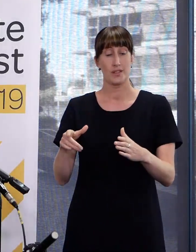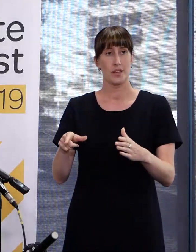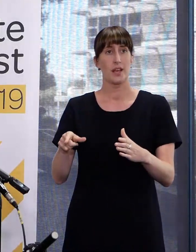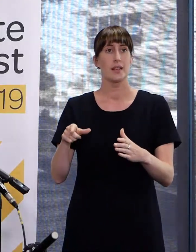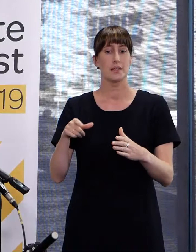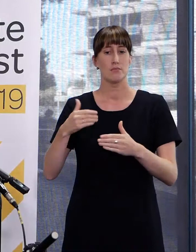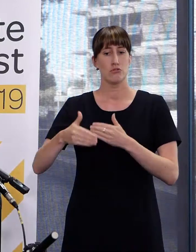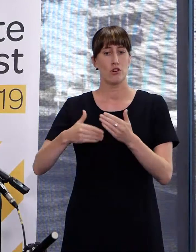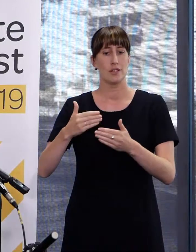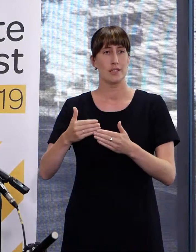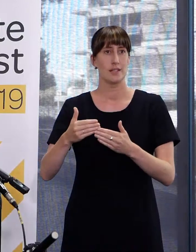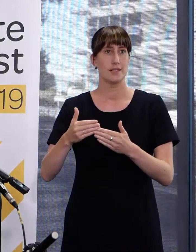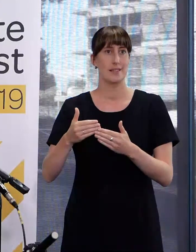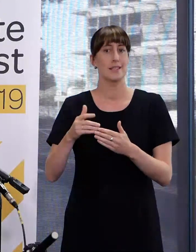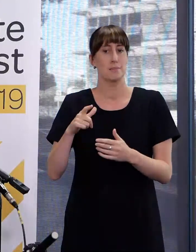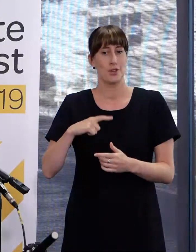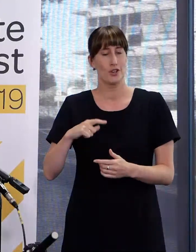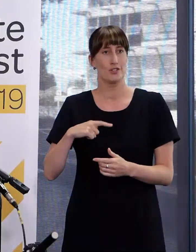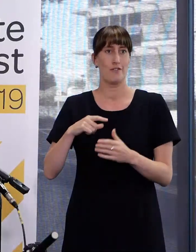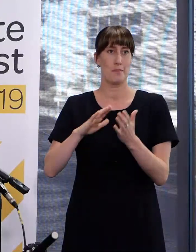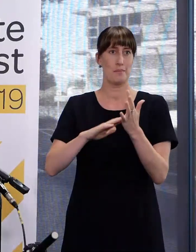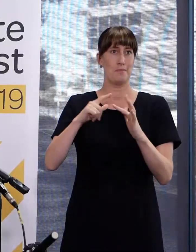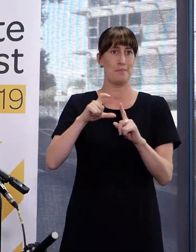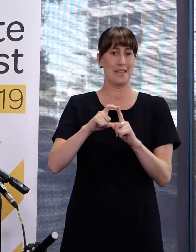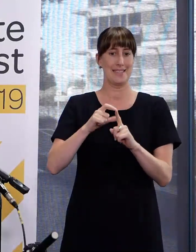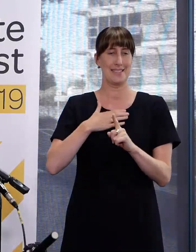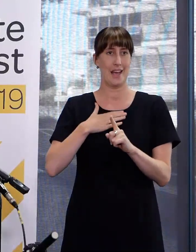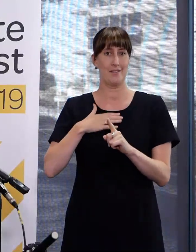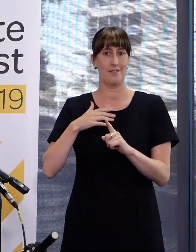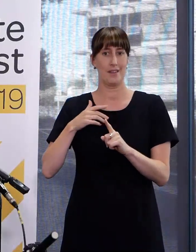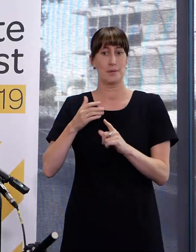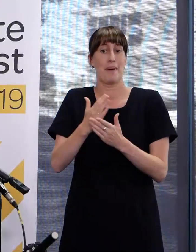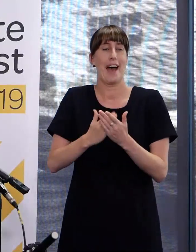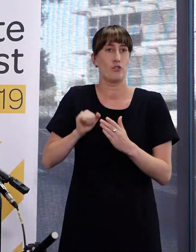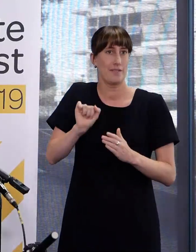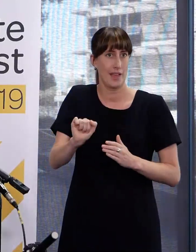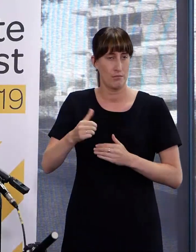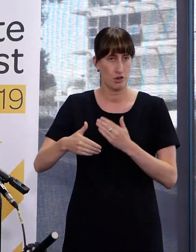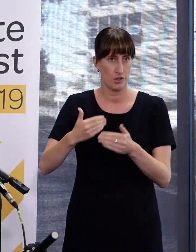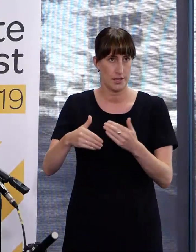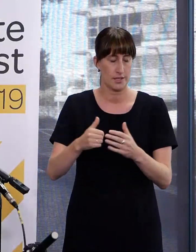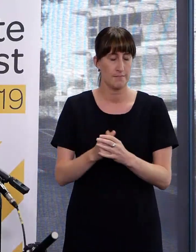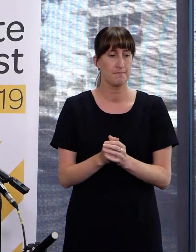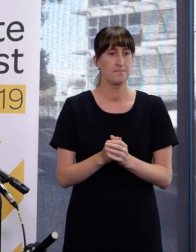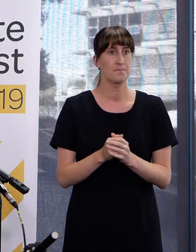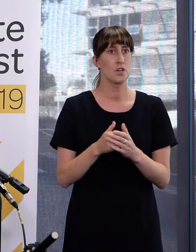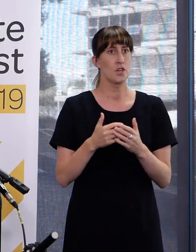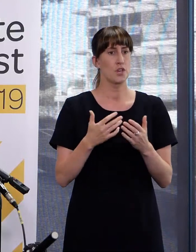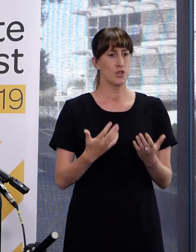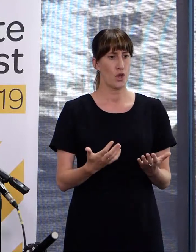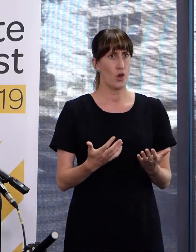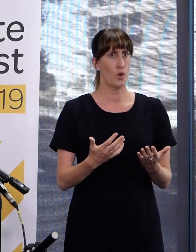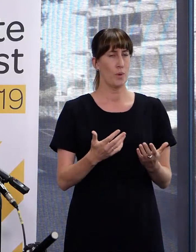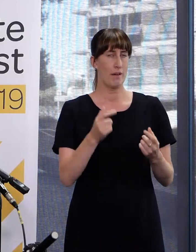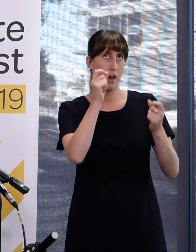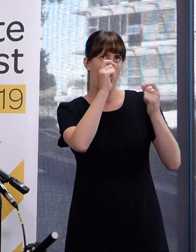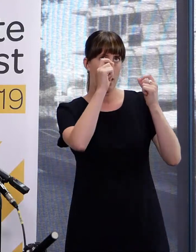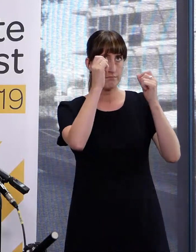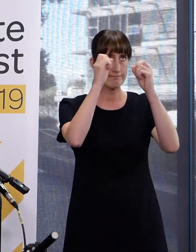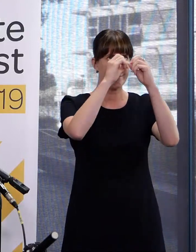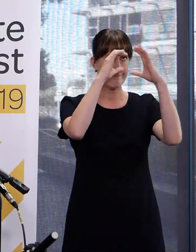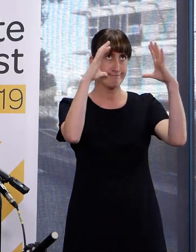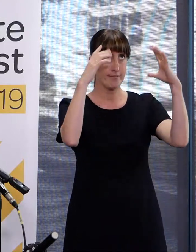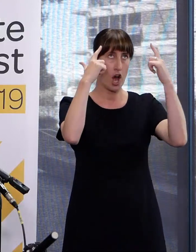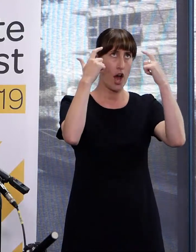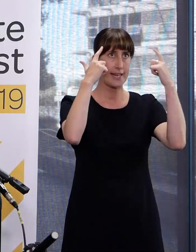Medsafe process. Here's the situation we are in. We've got an idea of who we will vaccinate first, which groups.